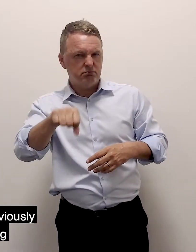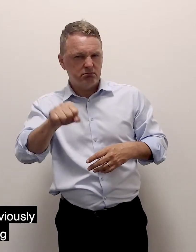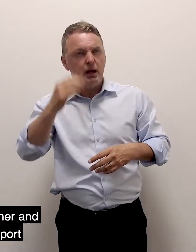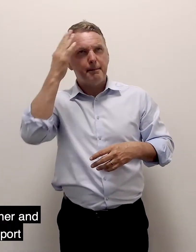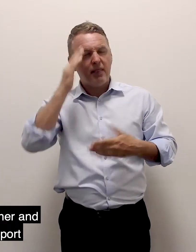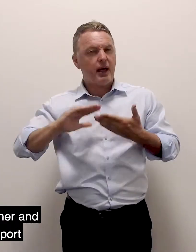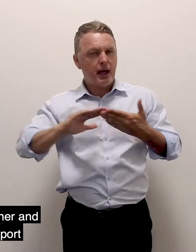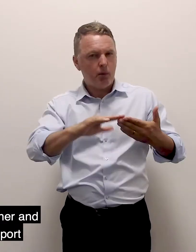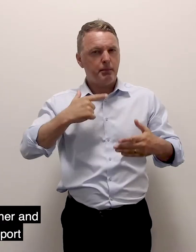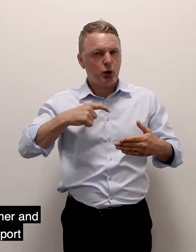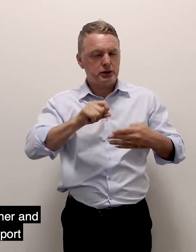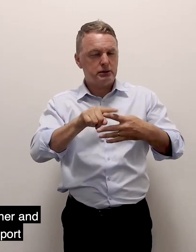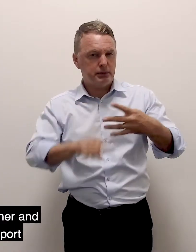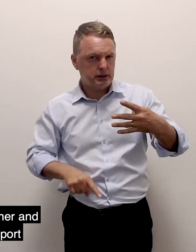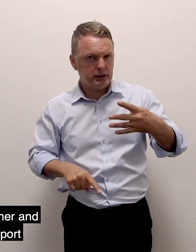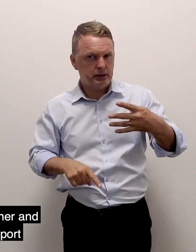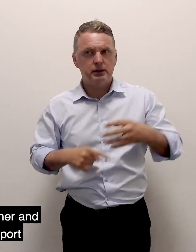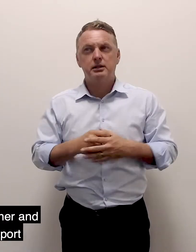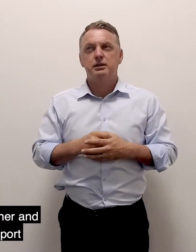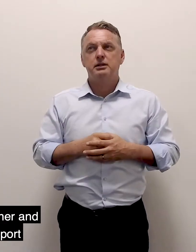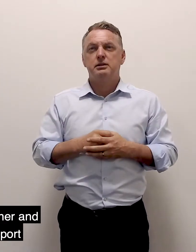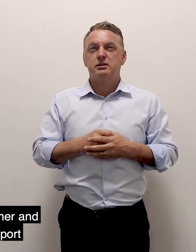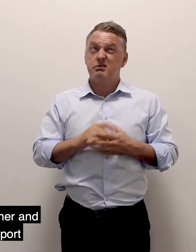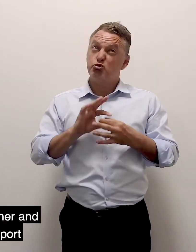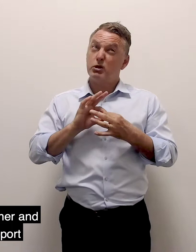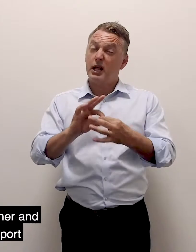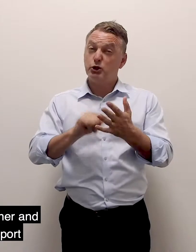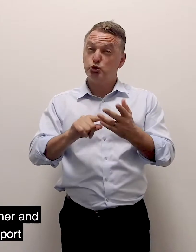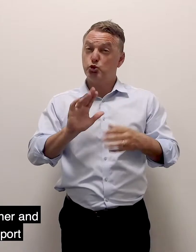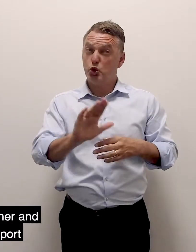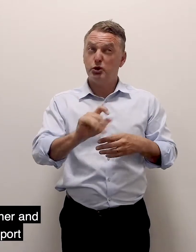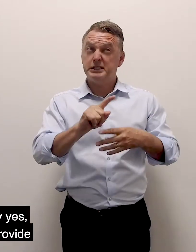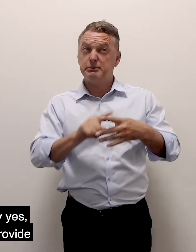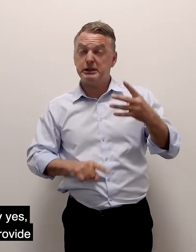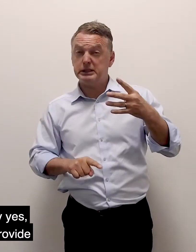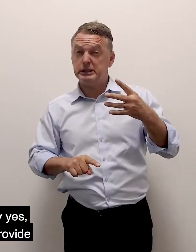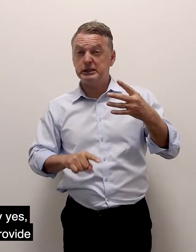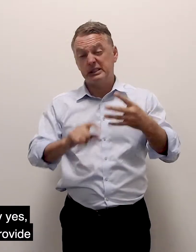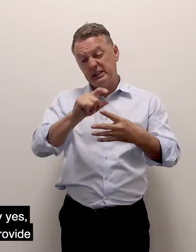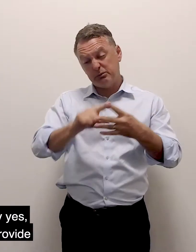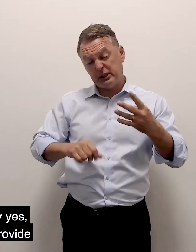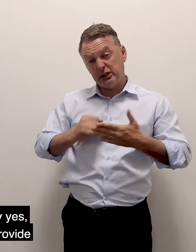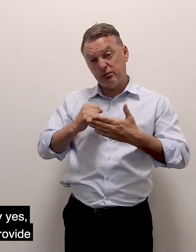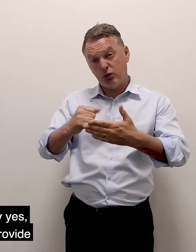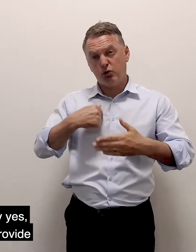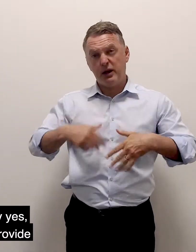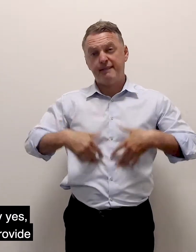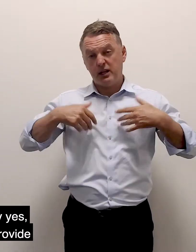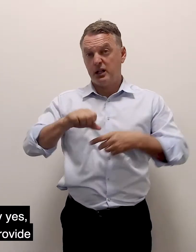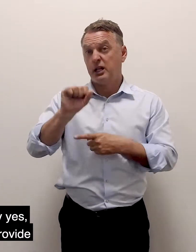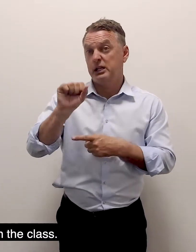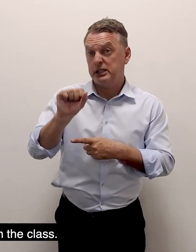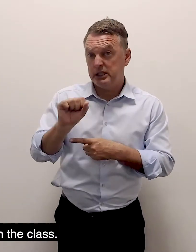if it's something that her mum is helping her and it is disability support, then we would say yes, the NDIS